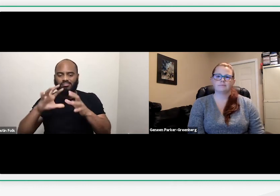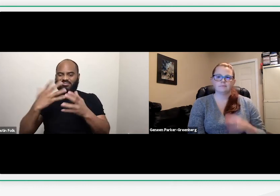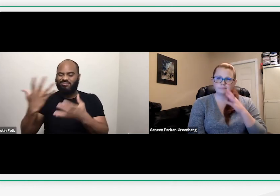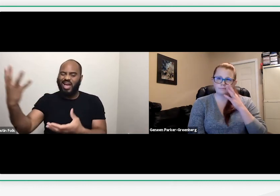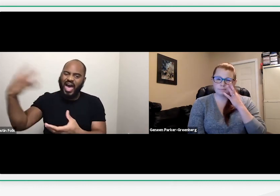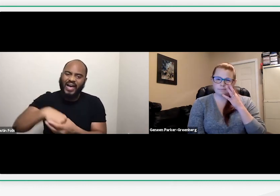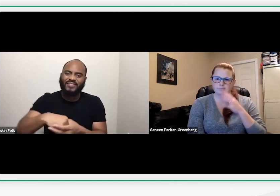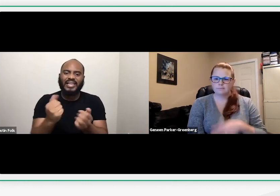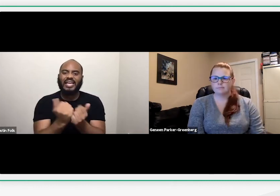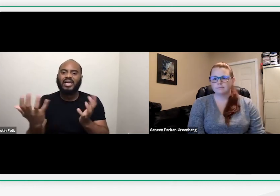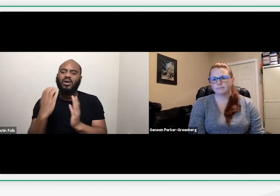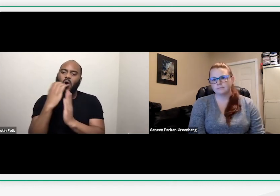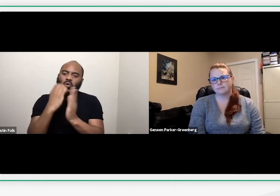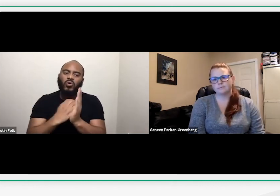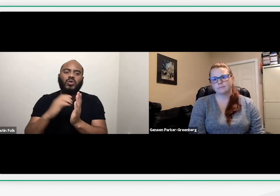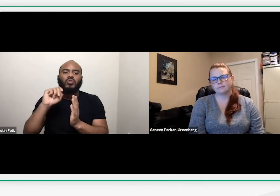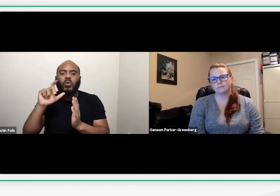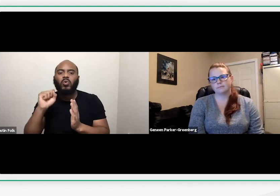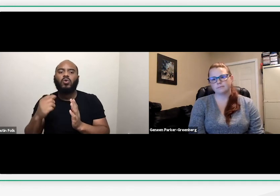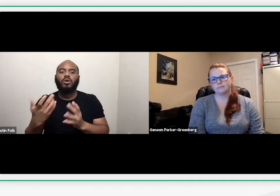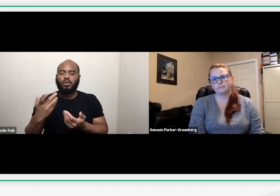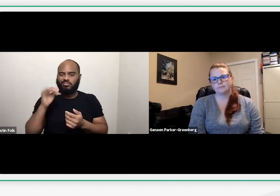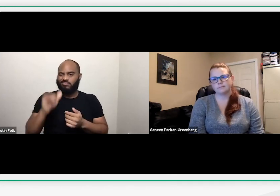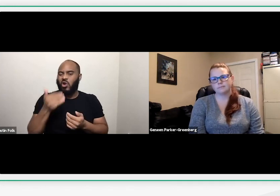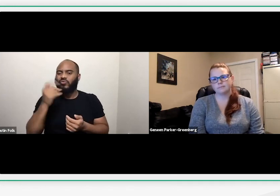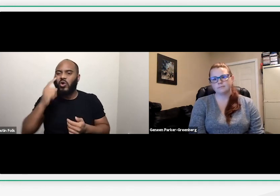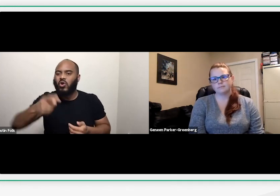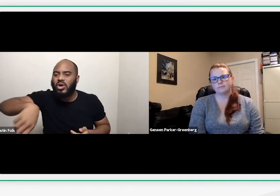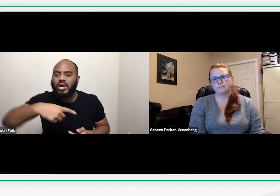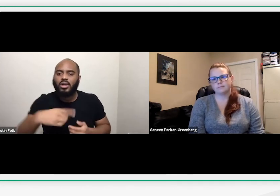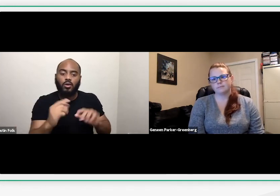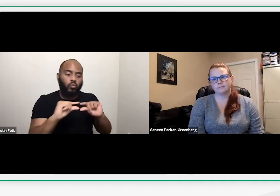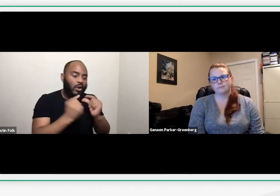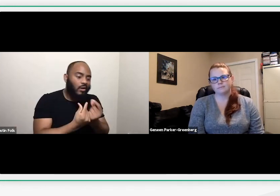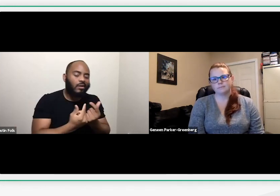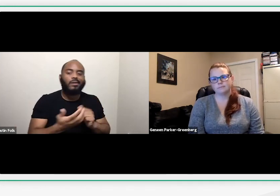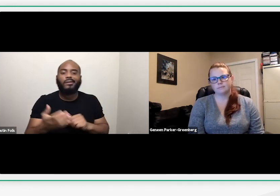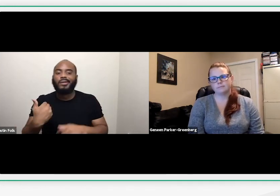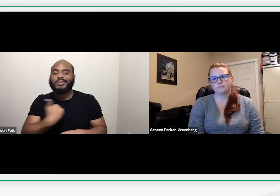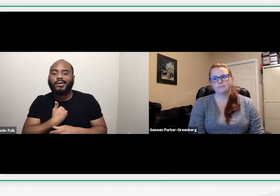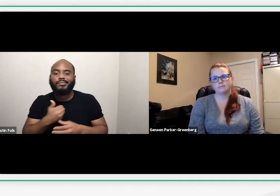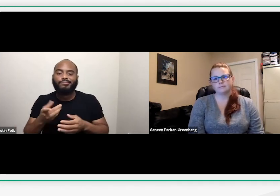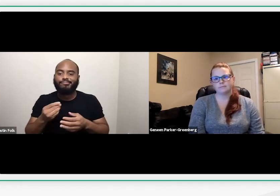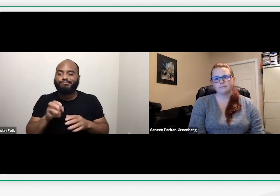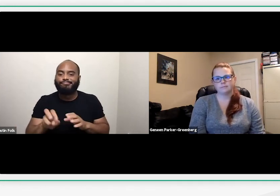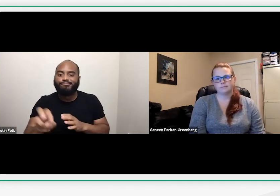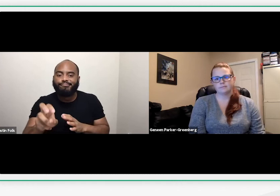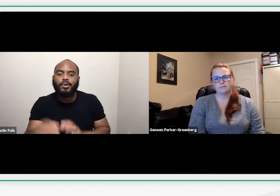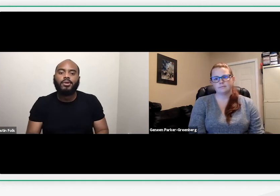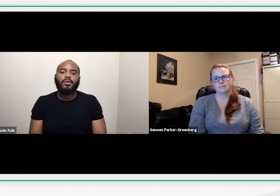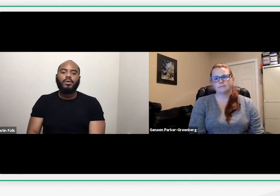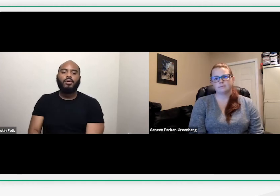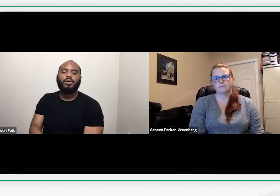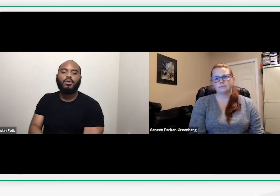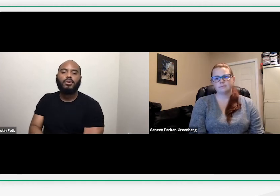Hands on banking is a comprehensive suite of financial educational articles, which would be